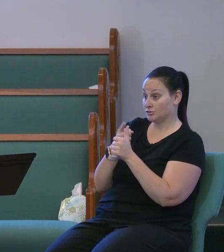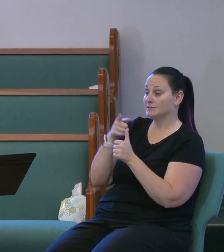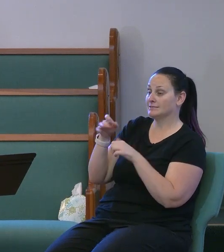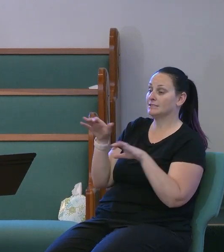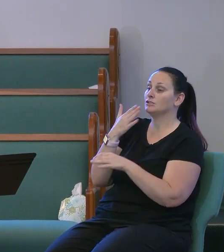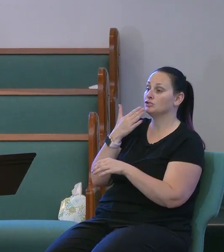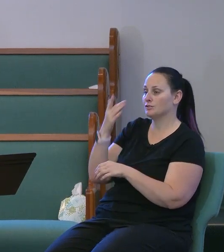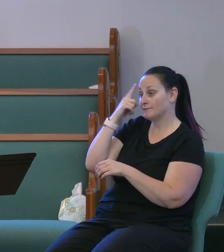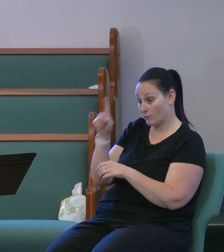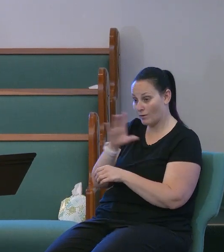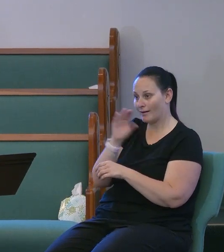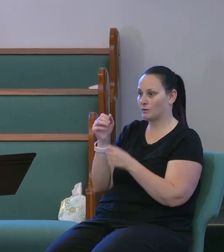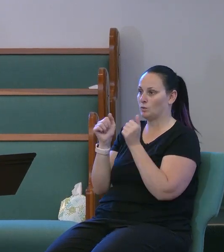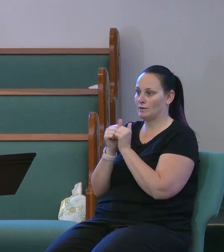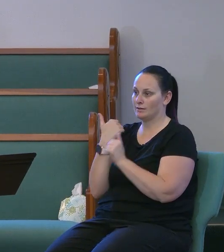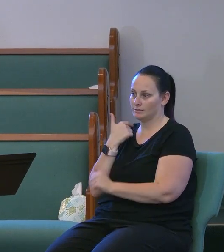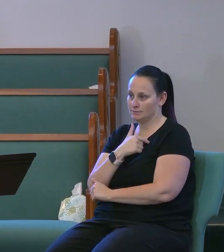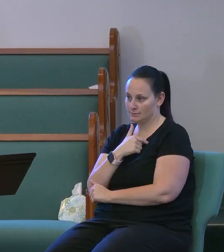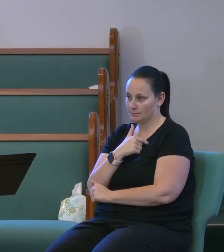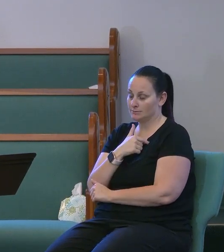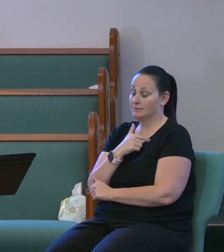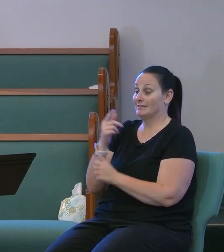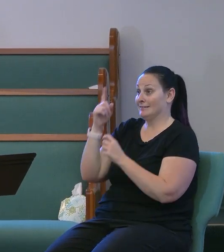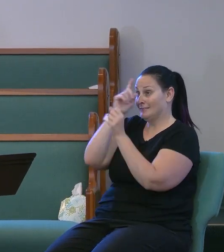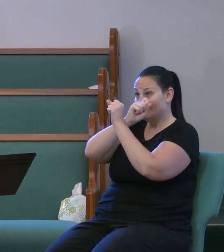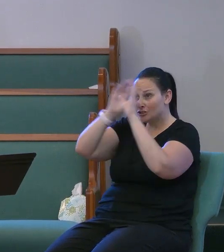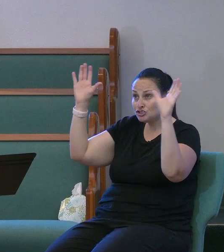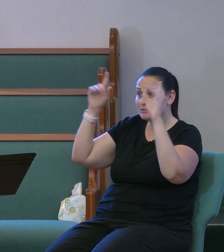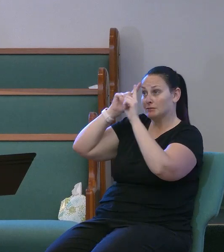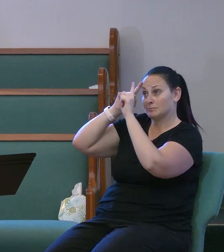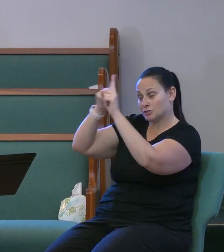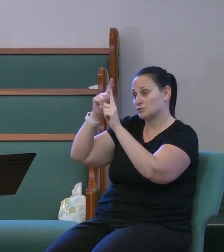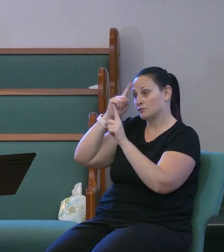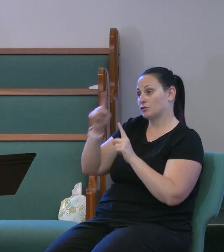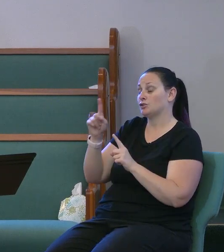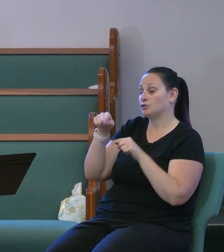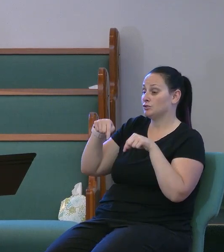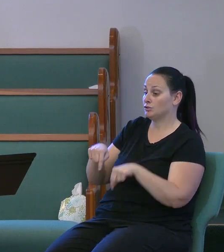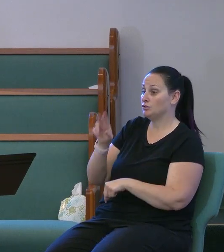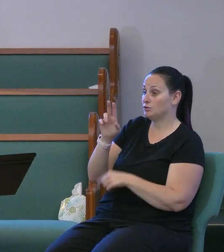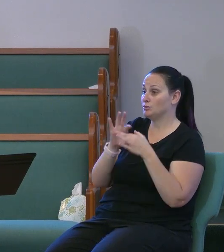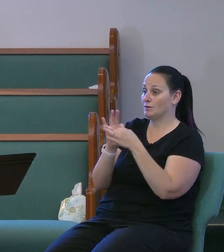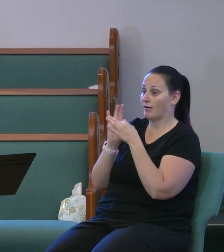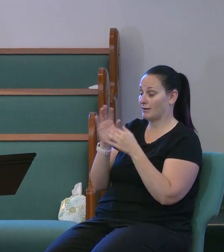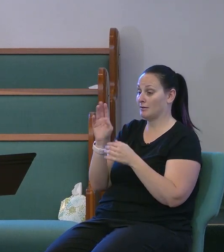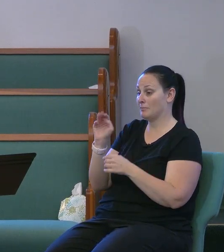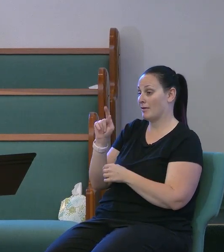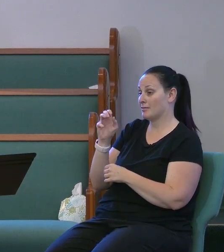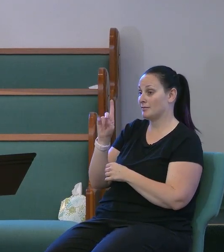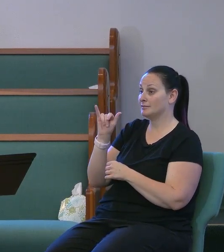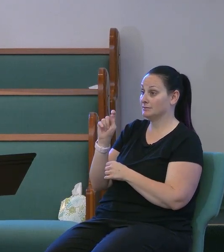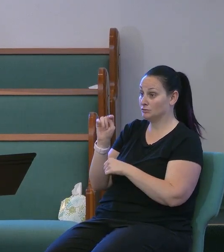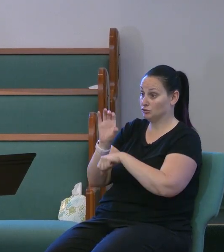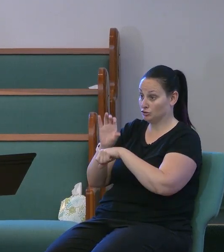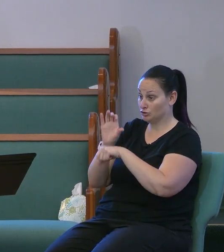good for and with us. The vision, the mission of the United Methodist Church is to make